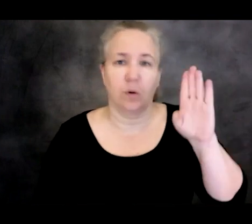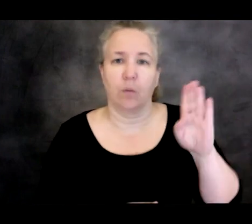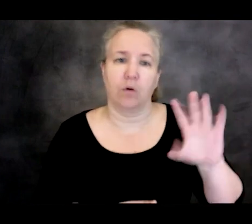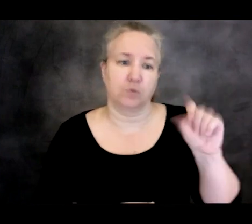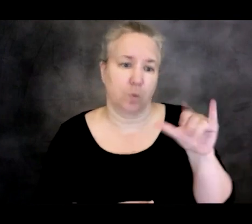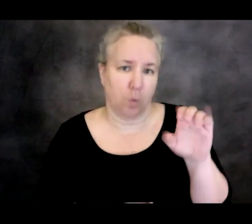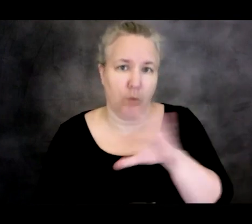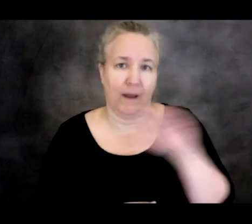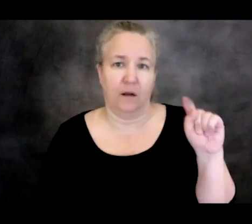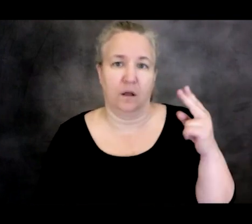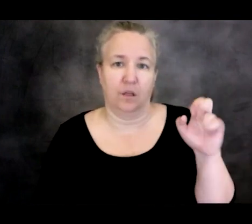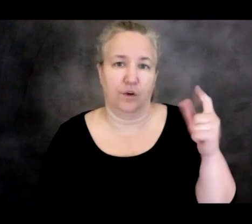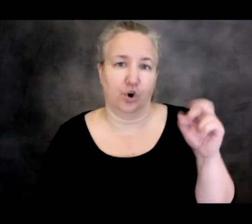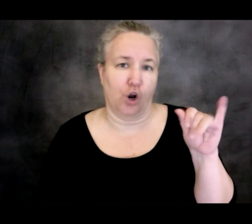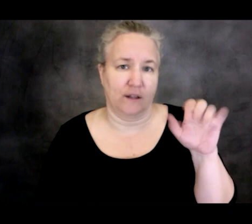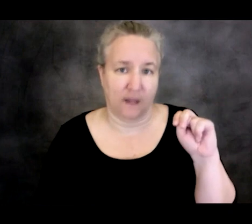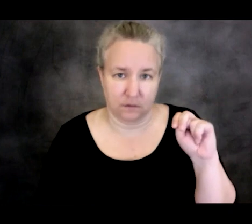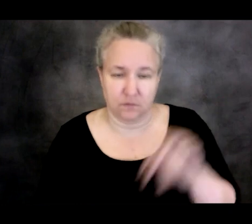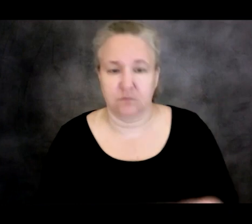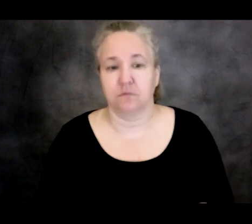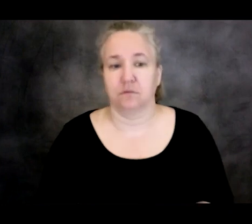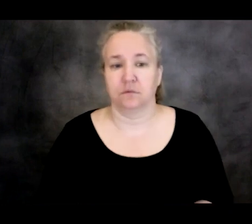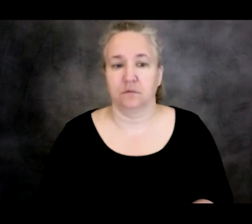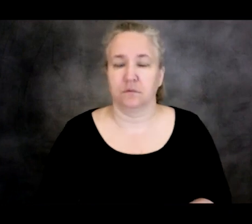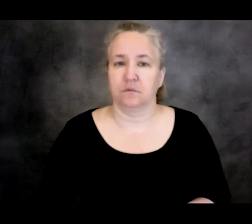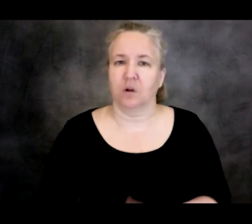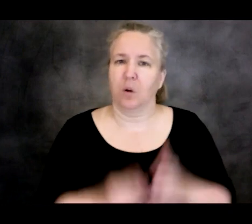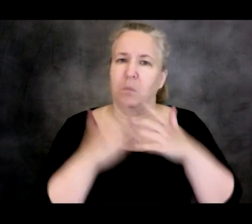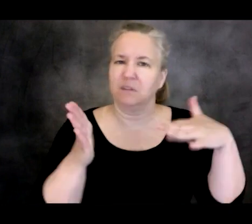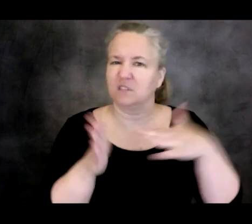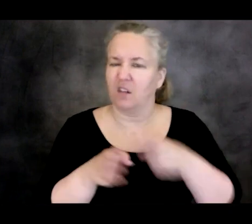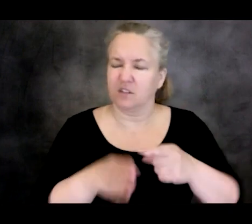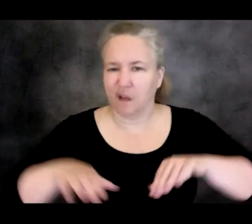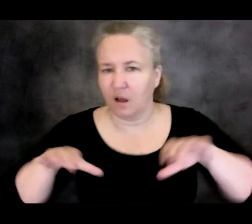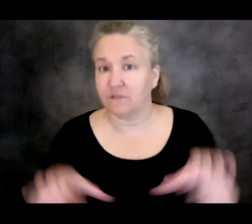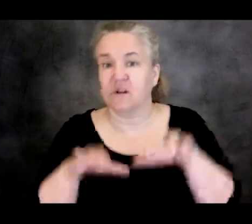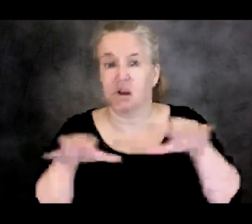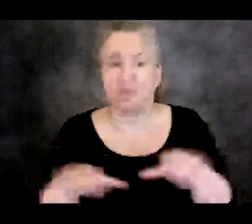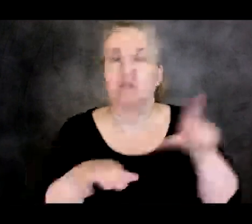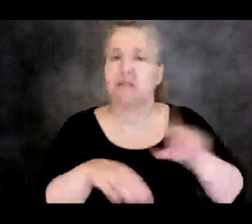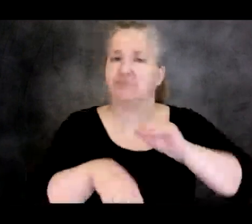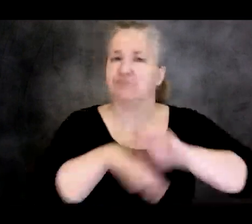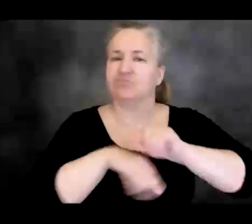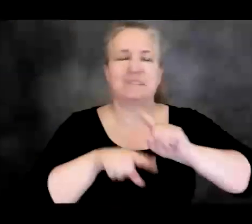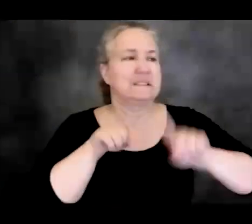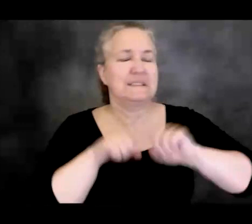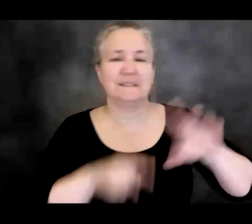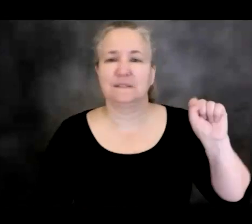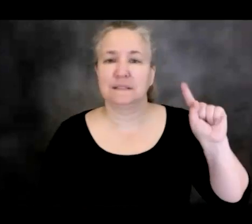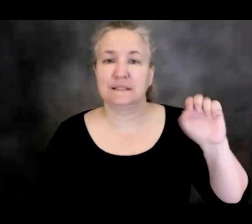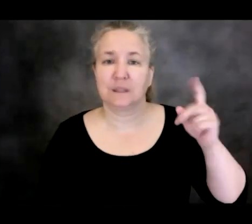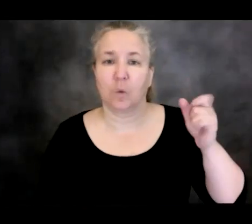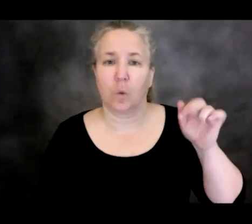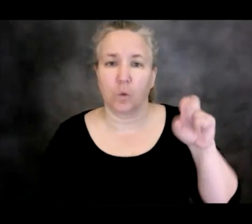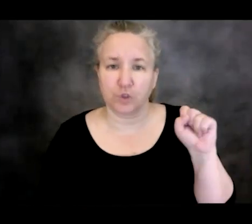Guardian. An active public scholar, Professor Gonzales has advised a broad range of stakeholders in the private and